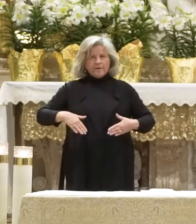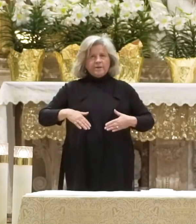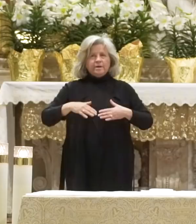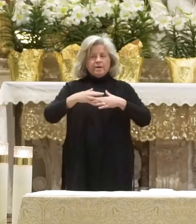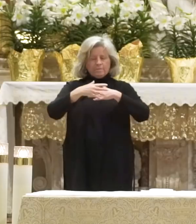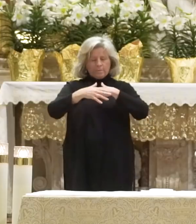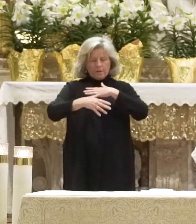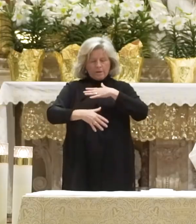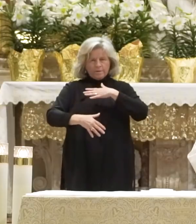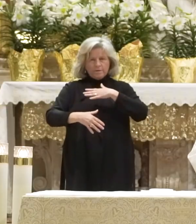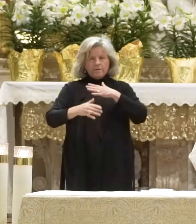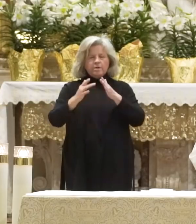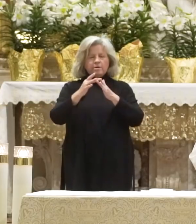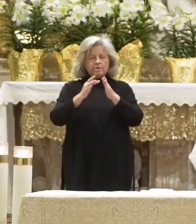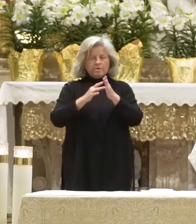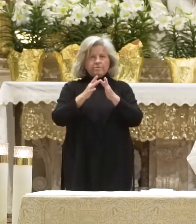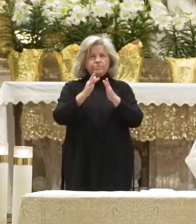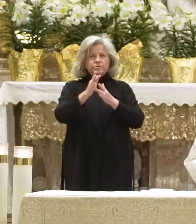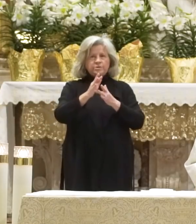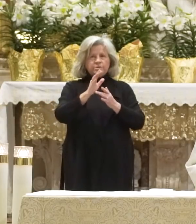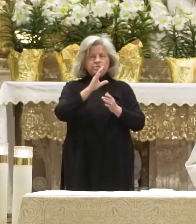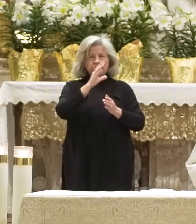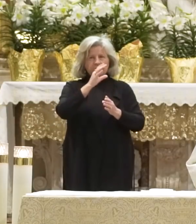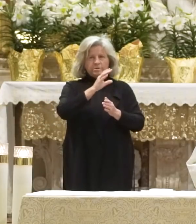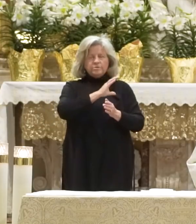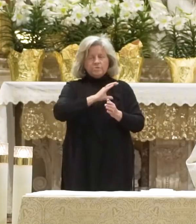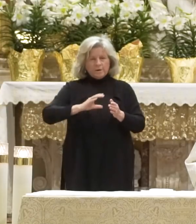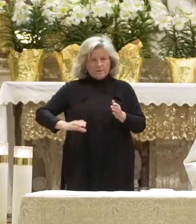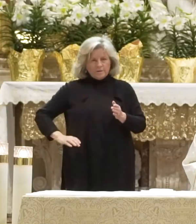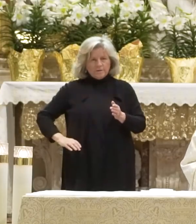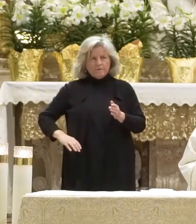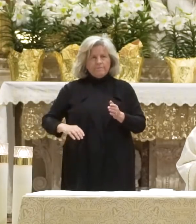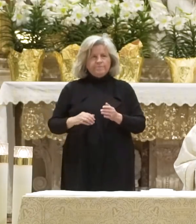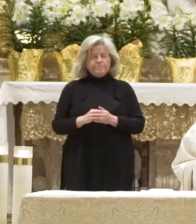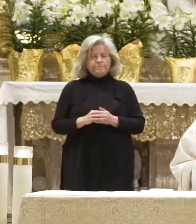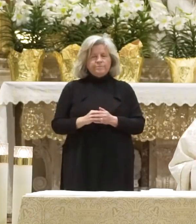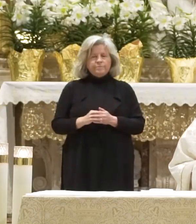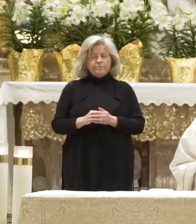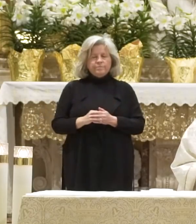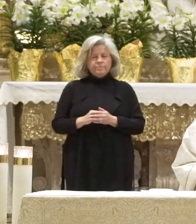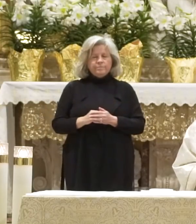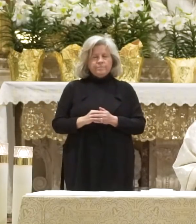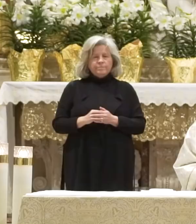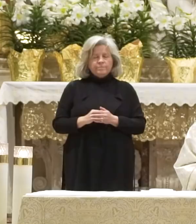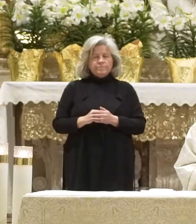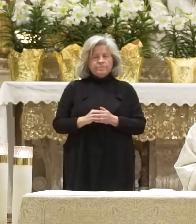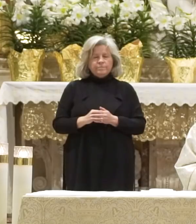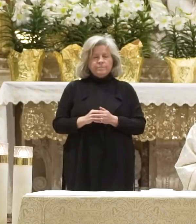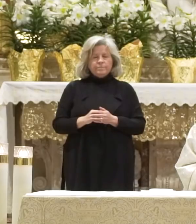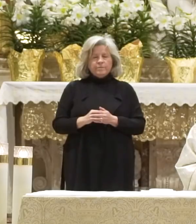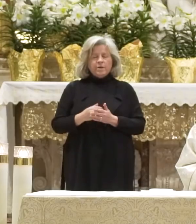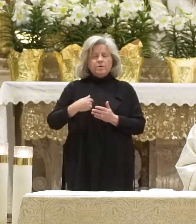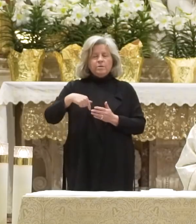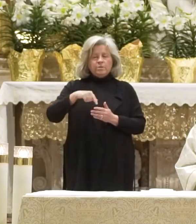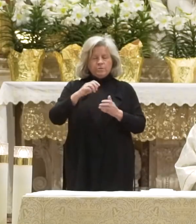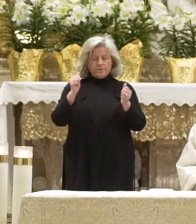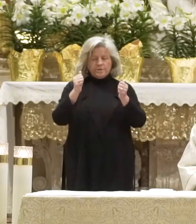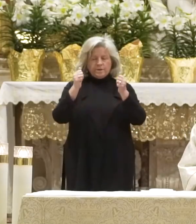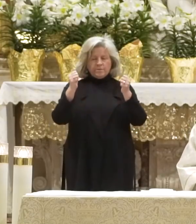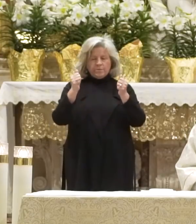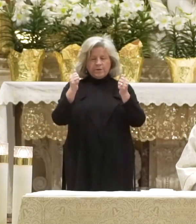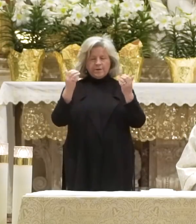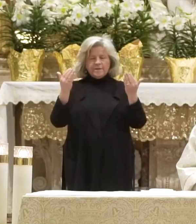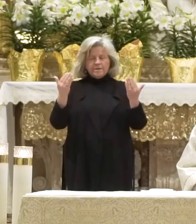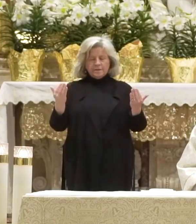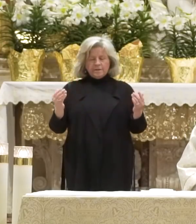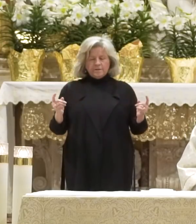Son, our Lord Jesus Christ, at whose command we celebrate these mysteries. For on